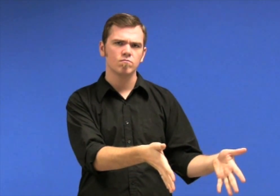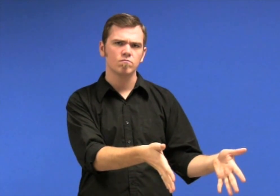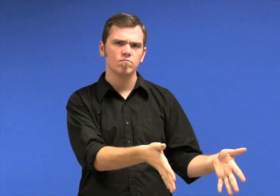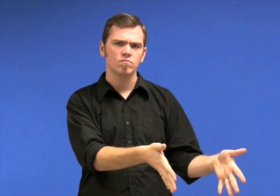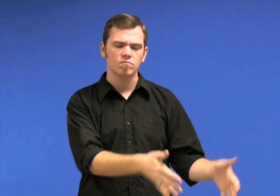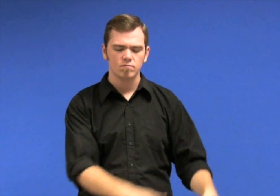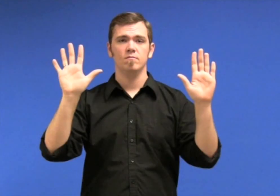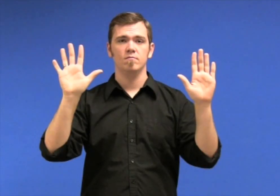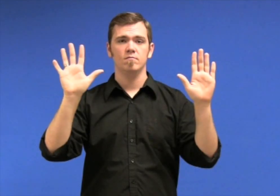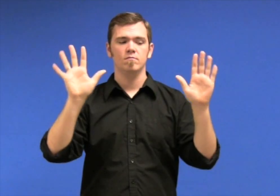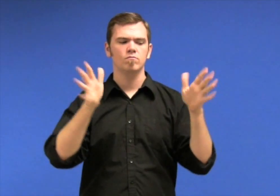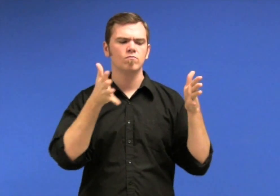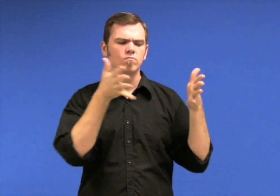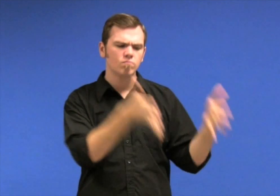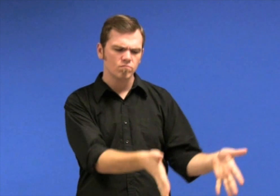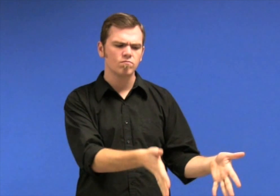there. Leave it.